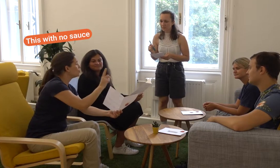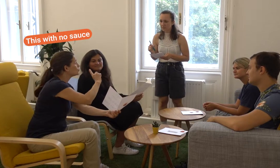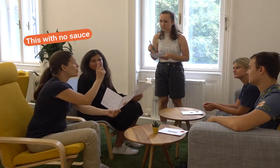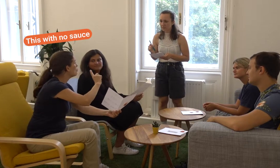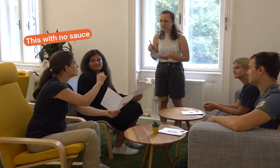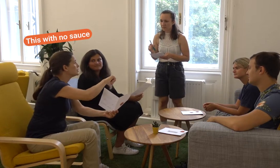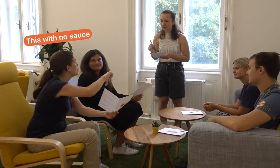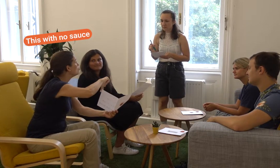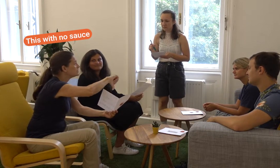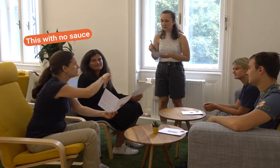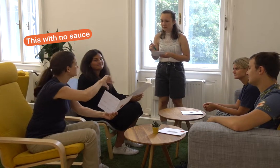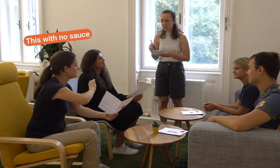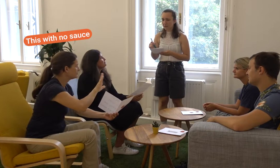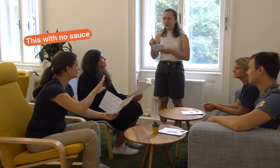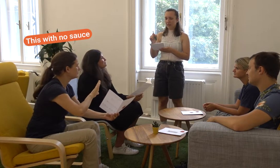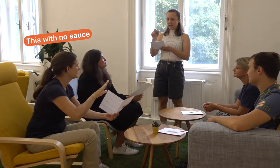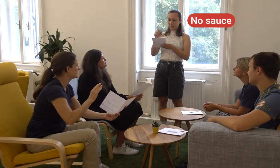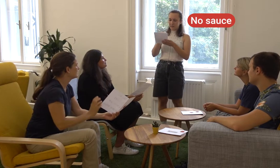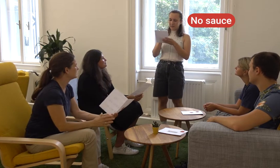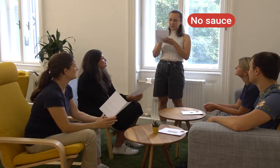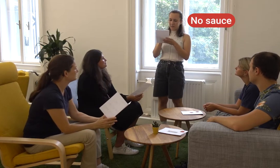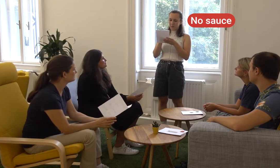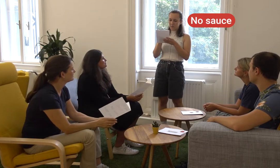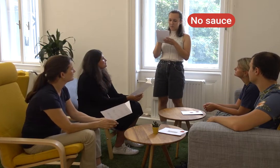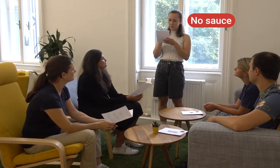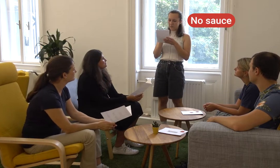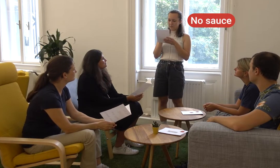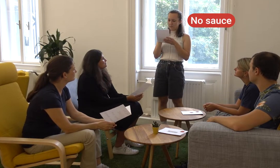No sauce! And no sauce!